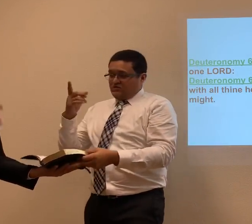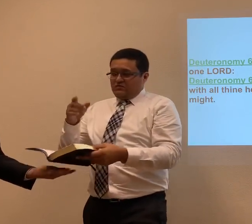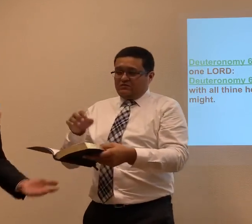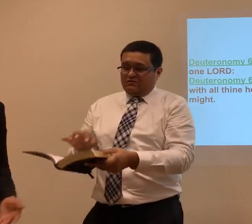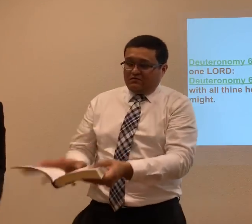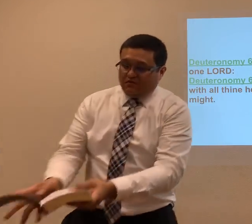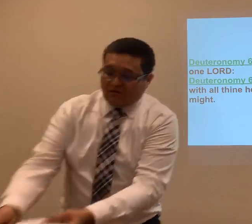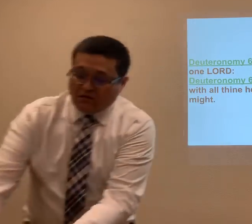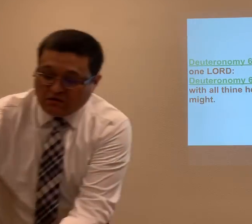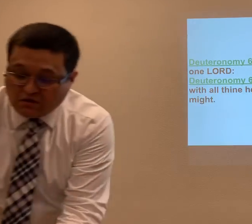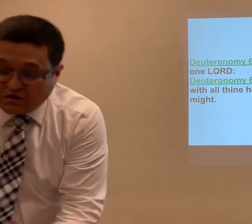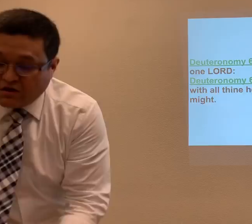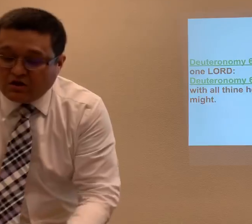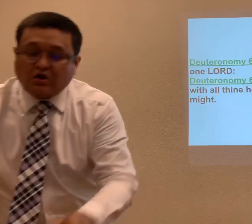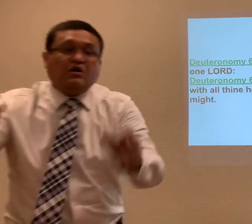as the rapture. This is me.